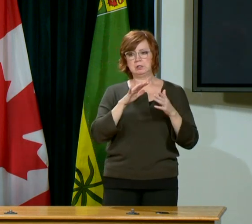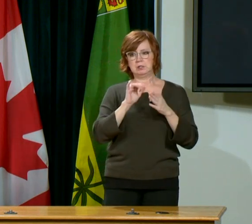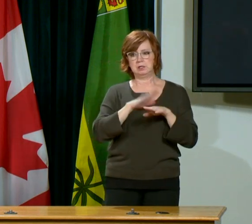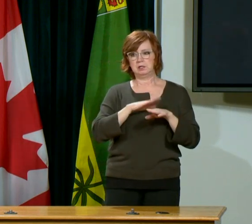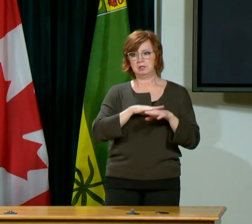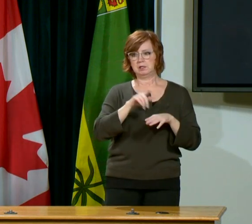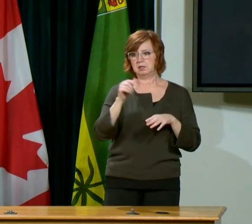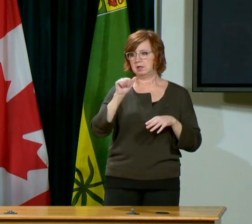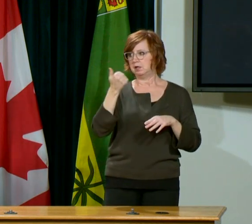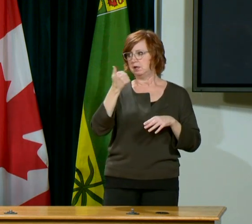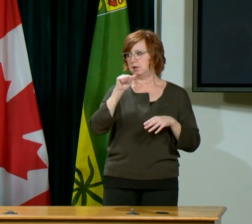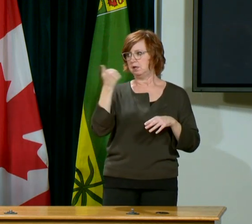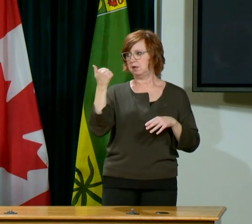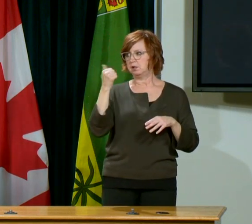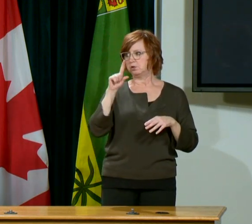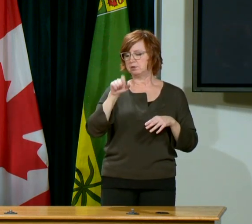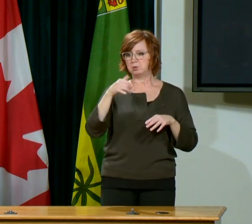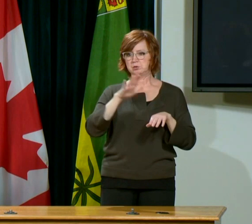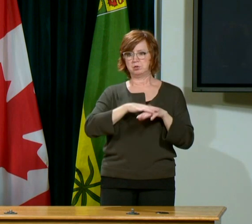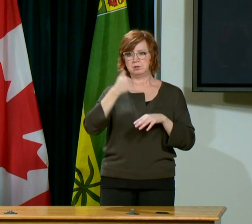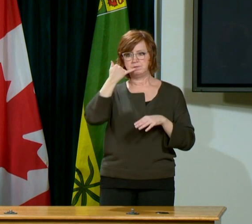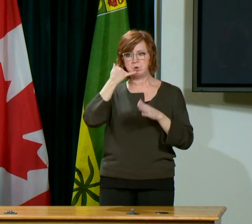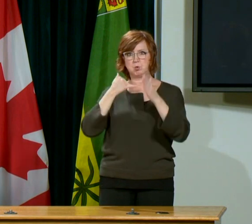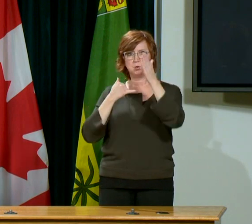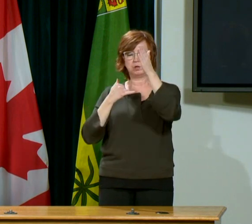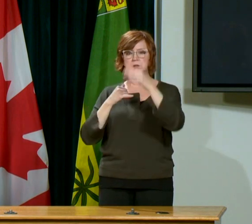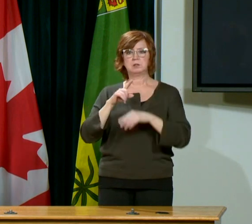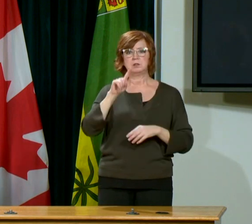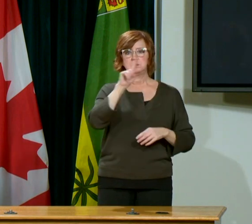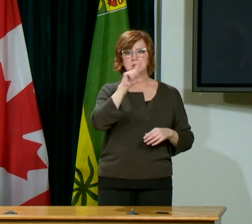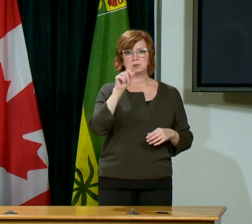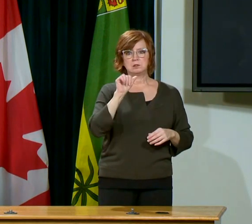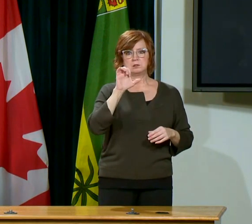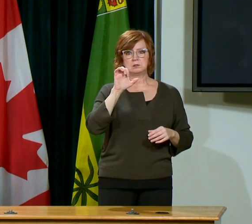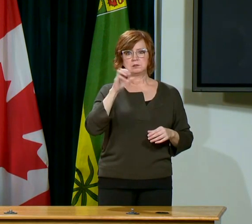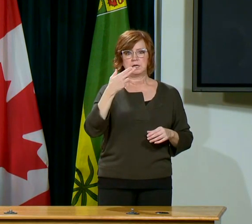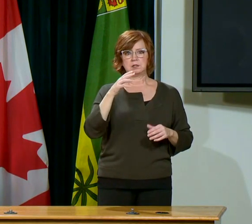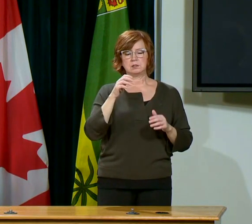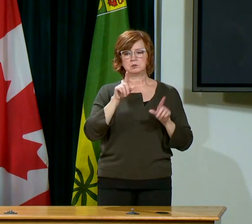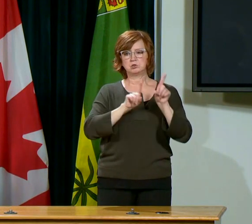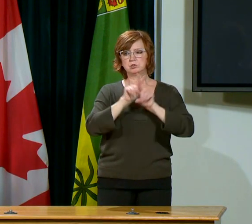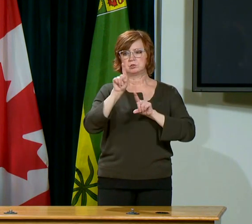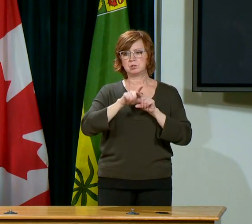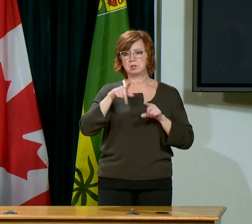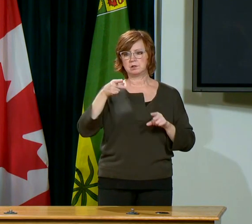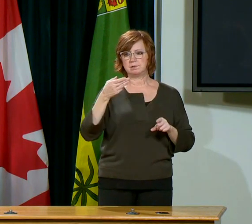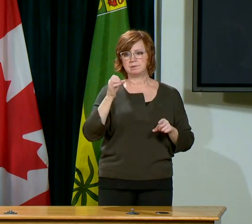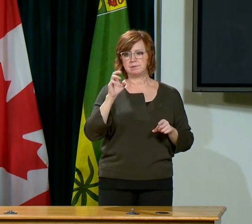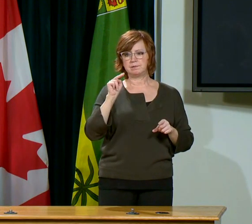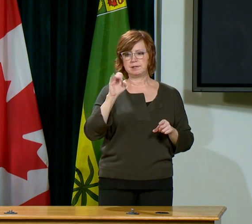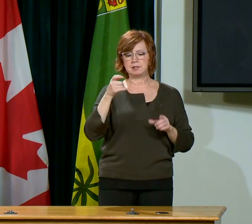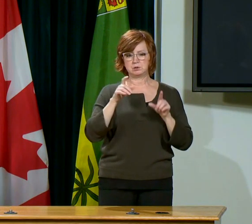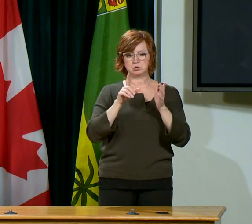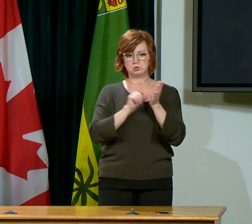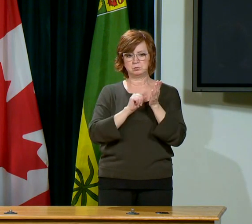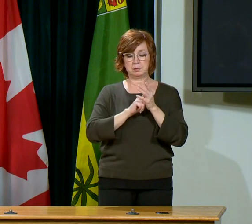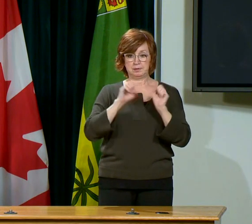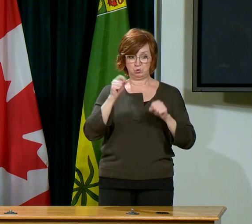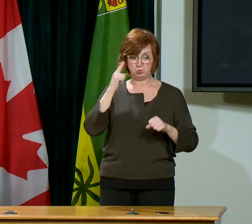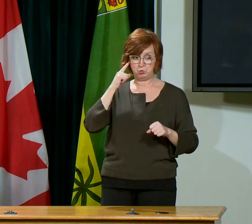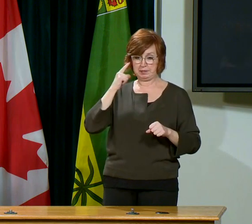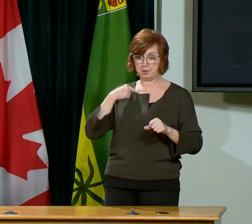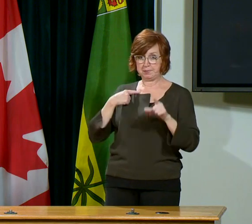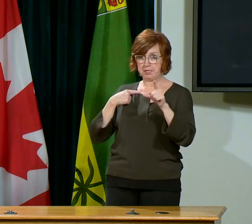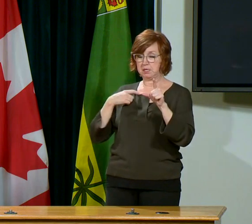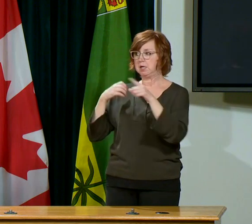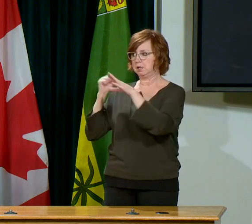Can we take another question on the line, please? We have Zach Vicera with the Star Phoenix. Hi there, can you folks hear me?